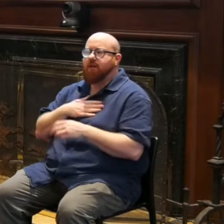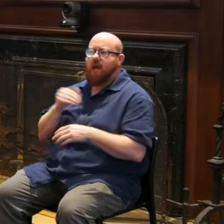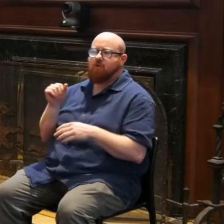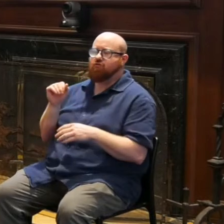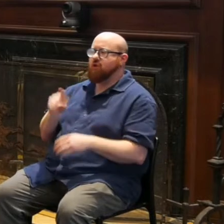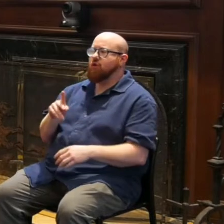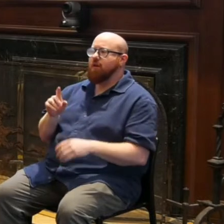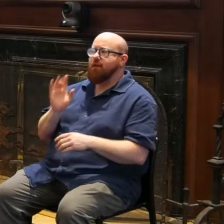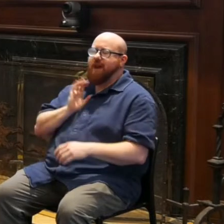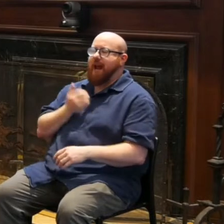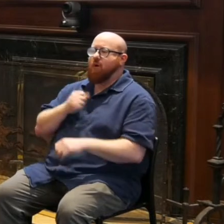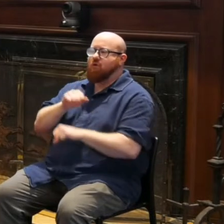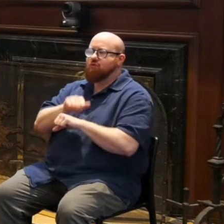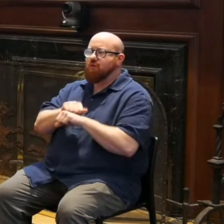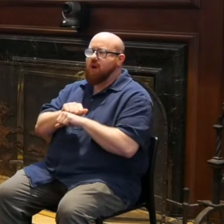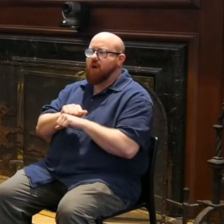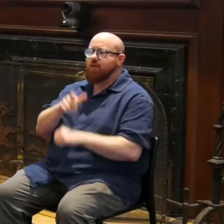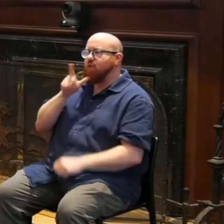discern.